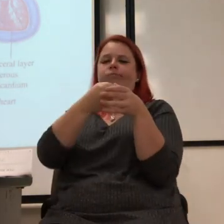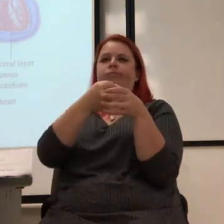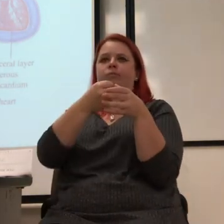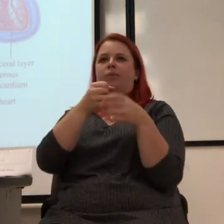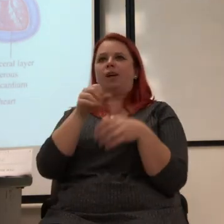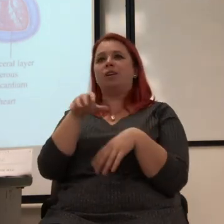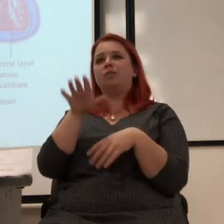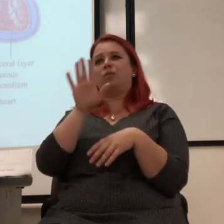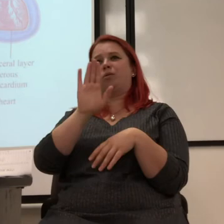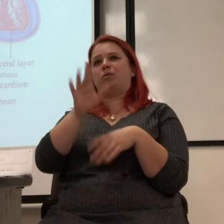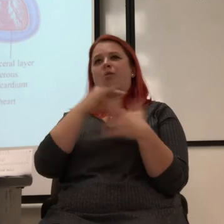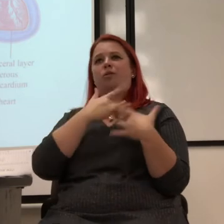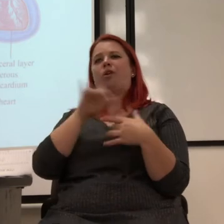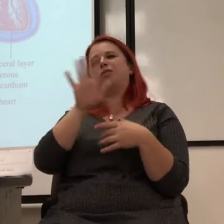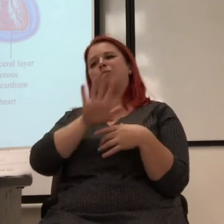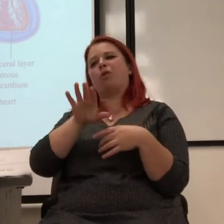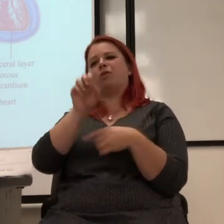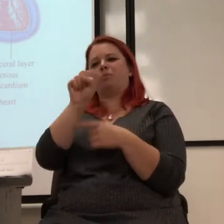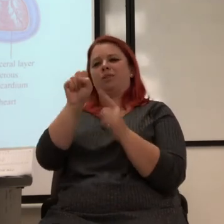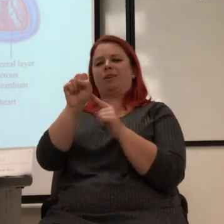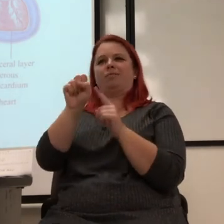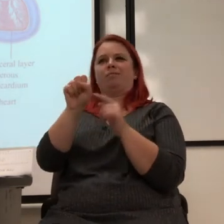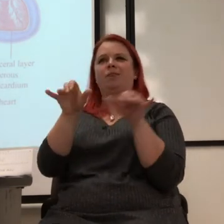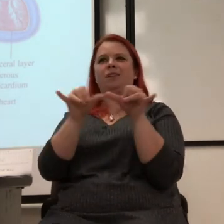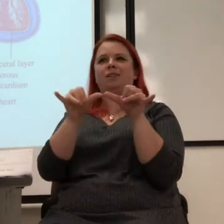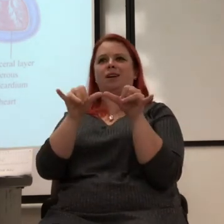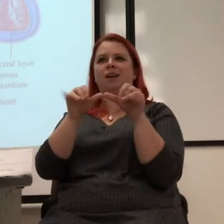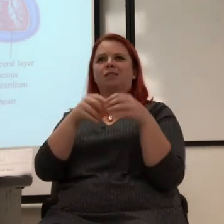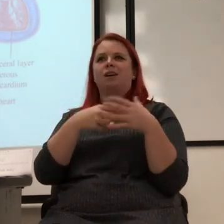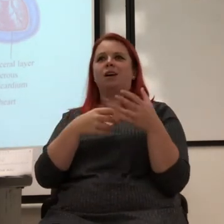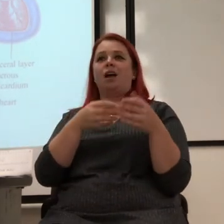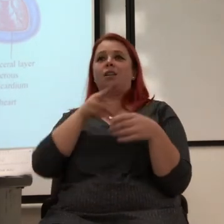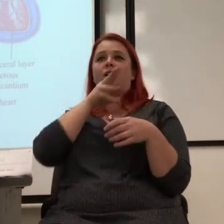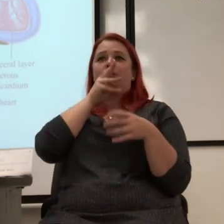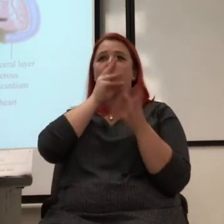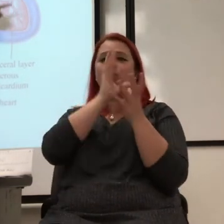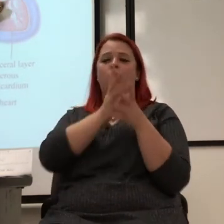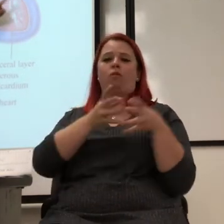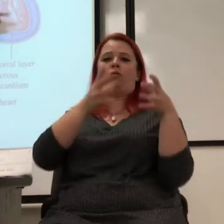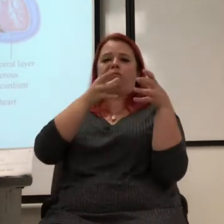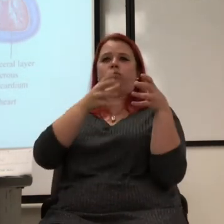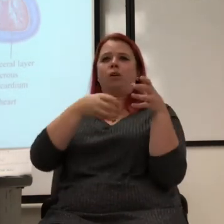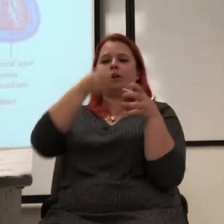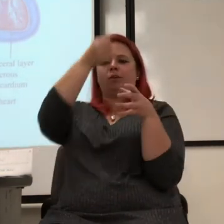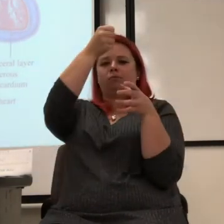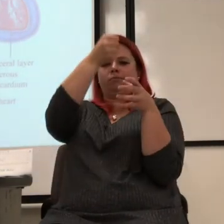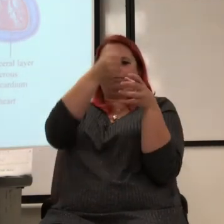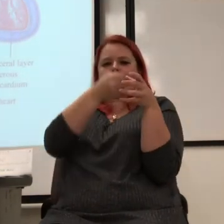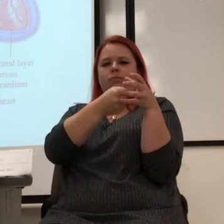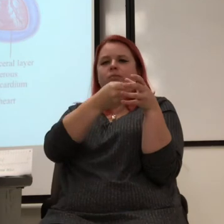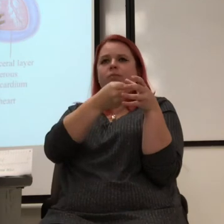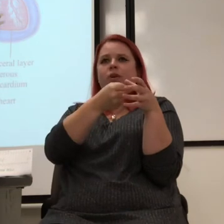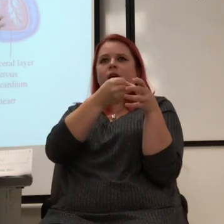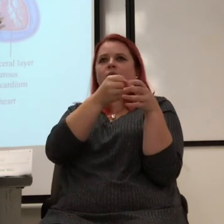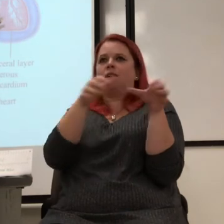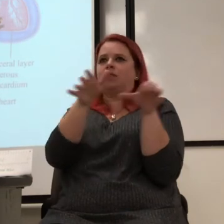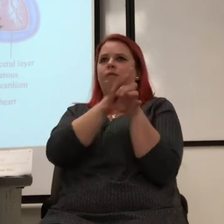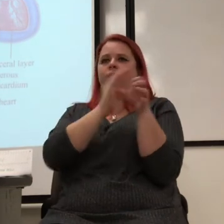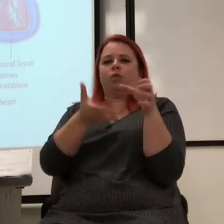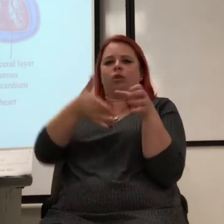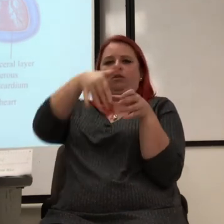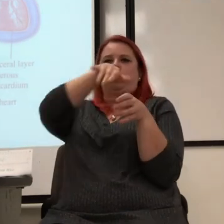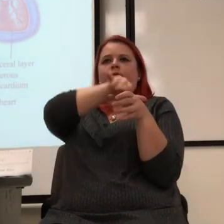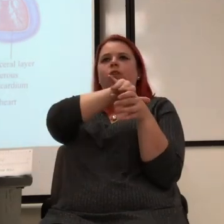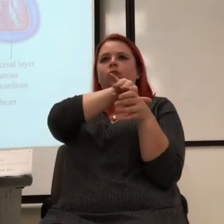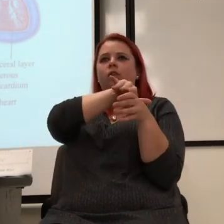heart. Okay, and you shove it in there, and that water balloon completely envelops the beating heart.